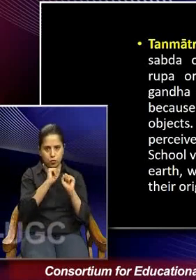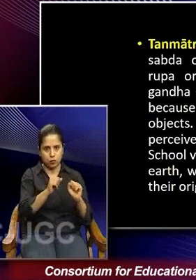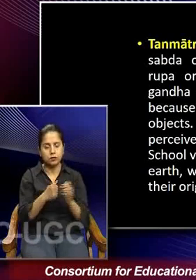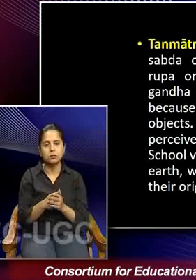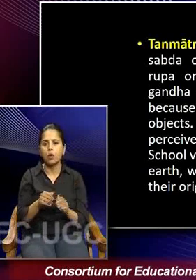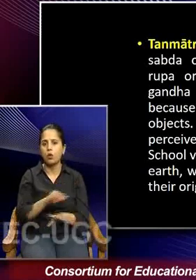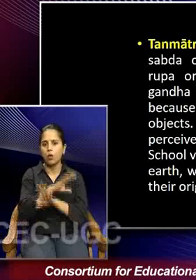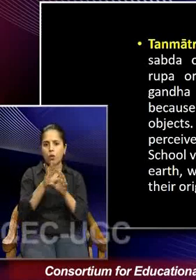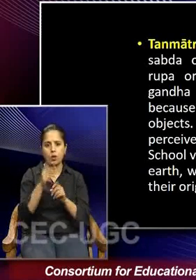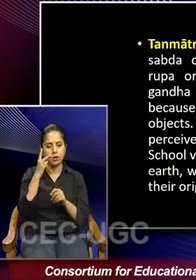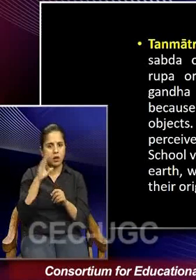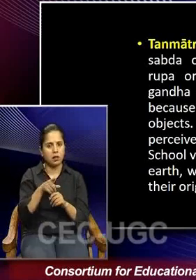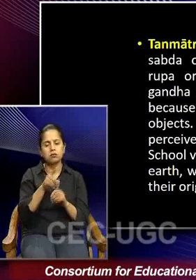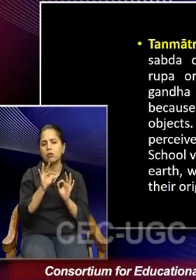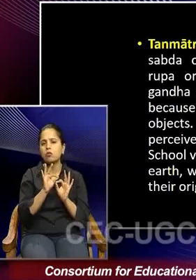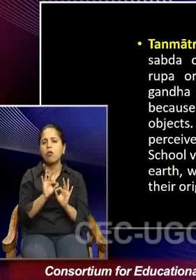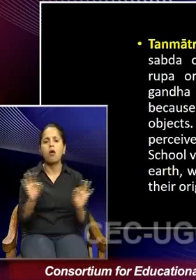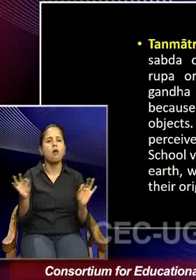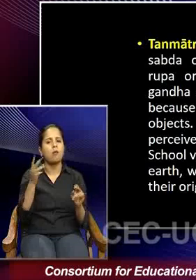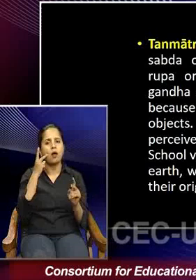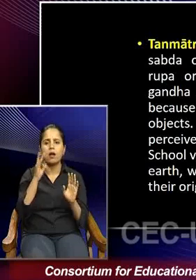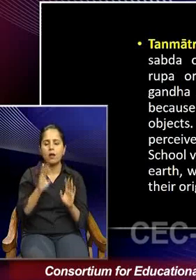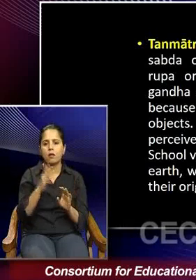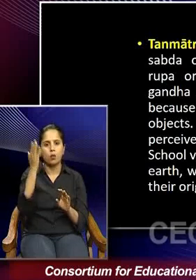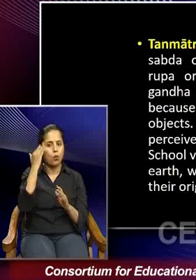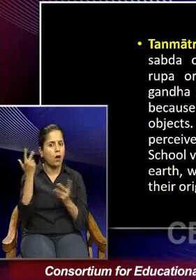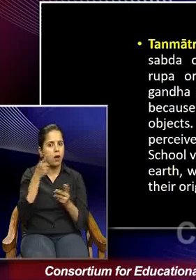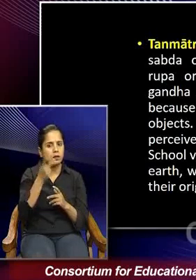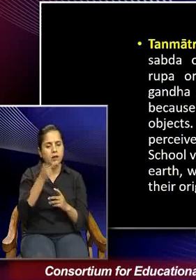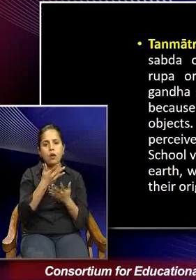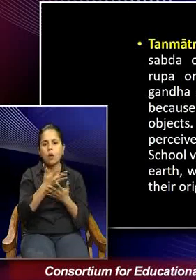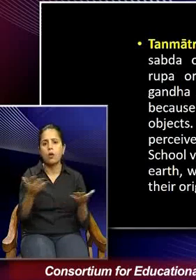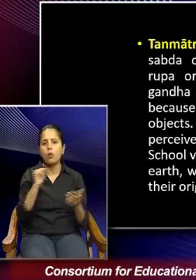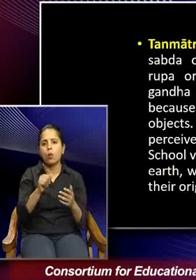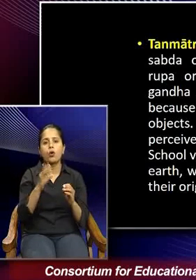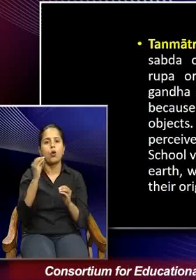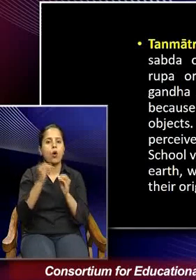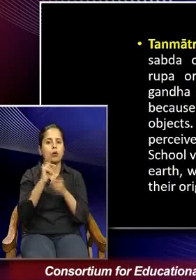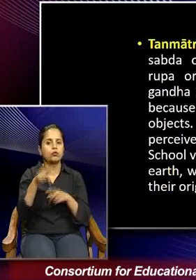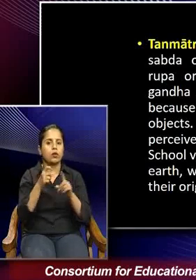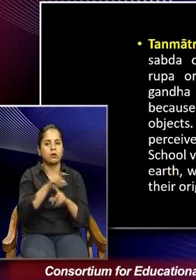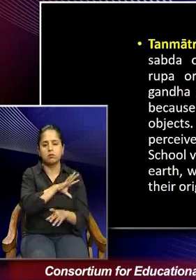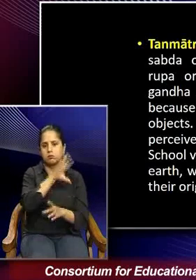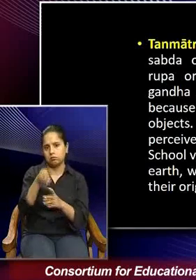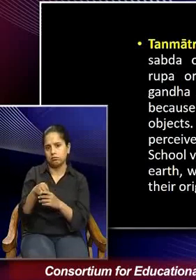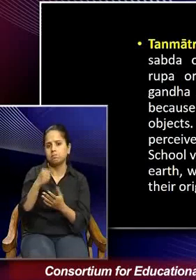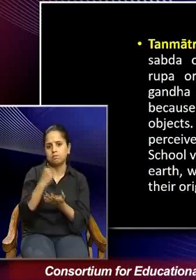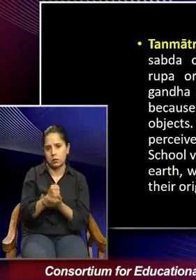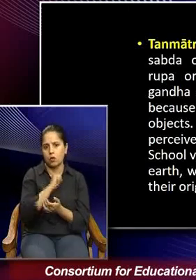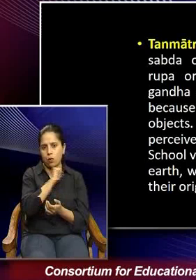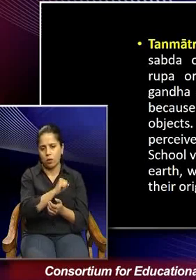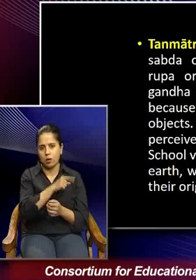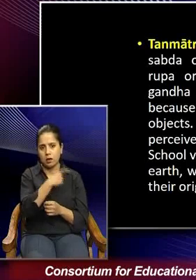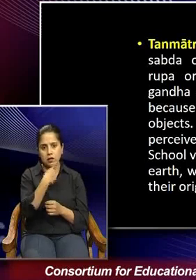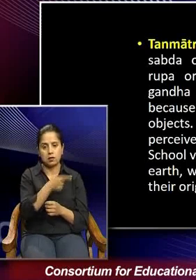All are very subtle because they are the elements of objects. Hence they can't